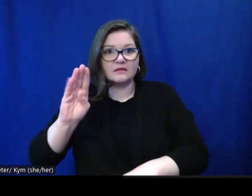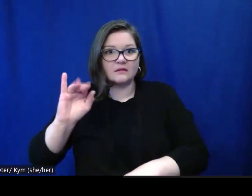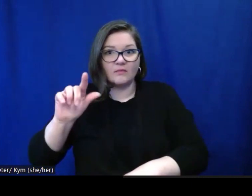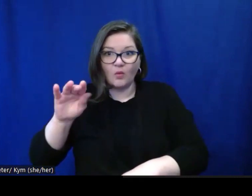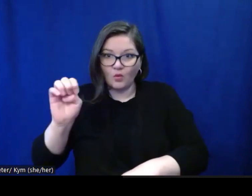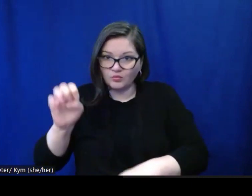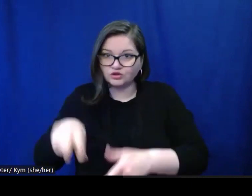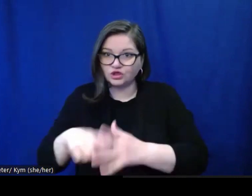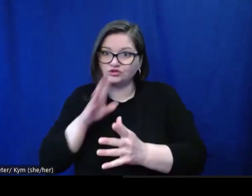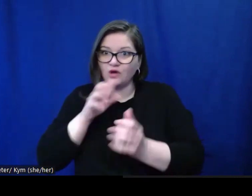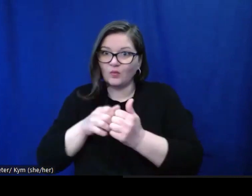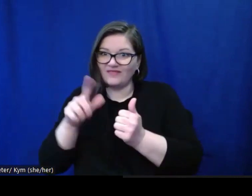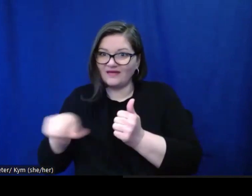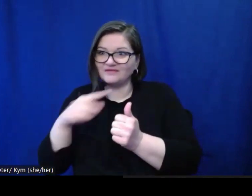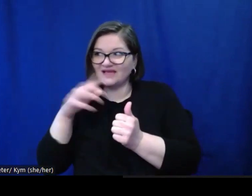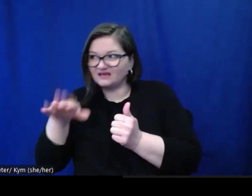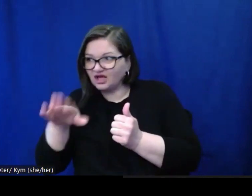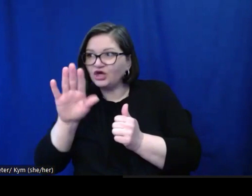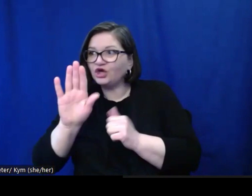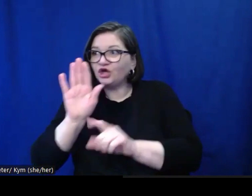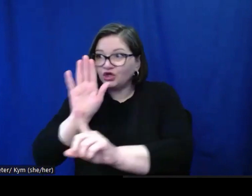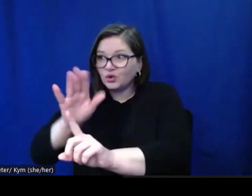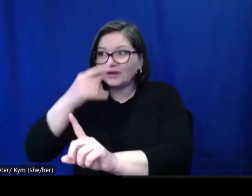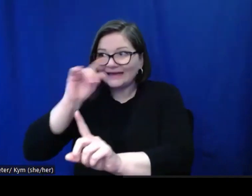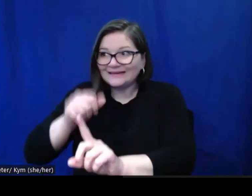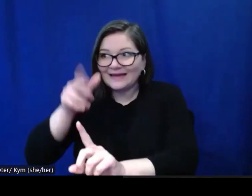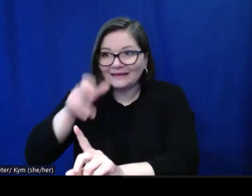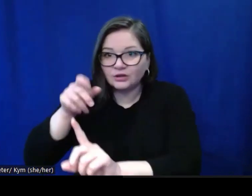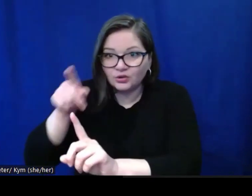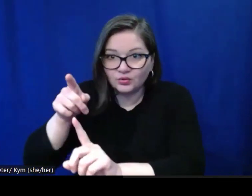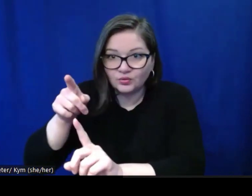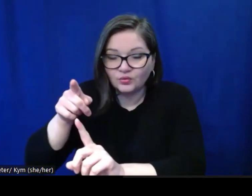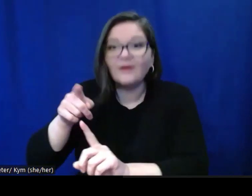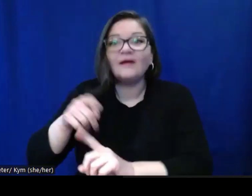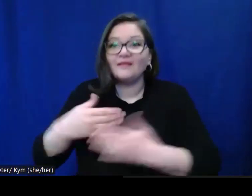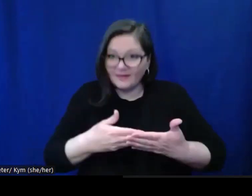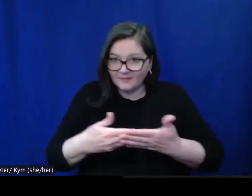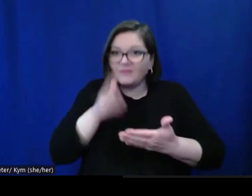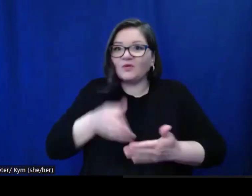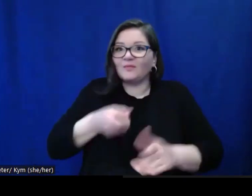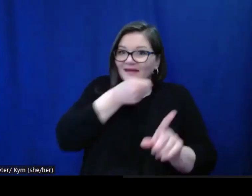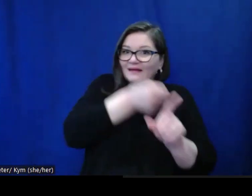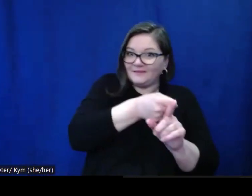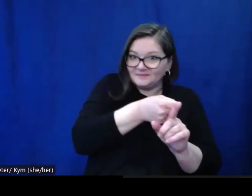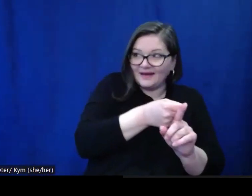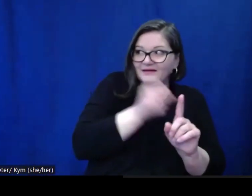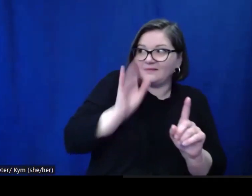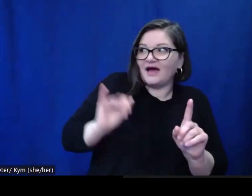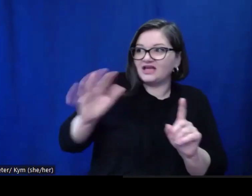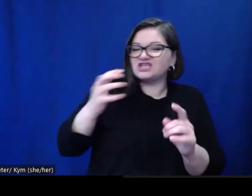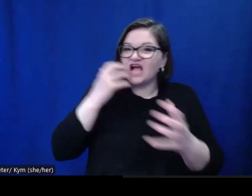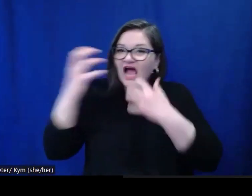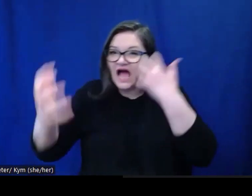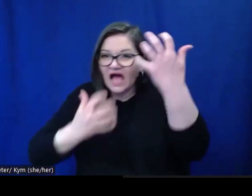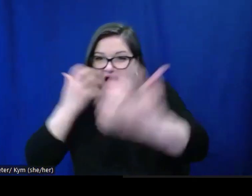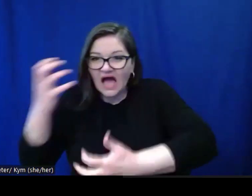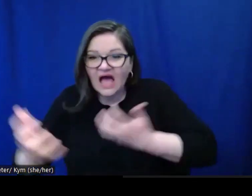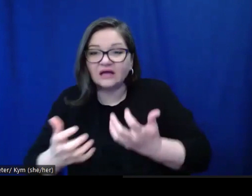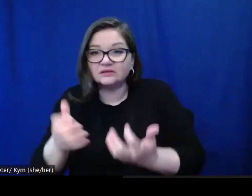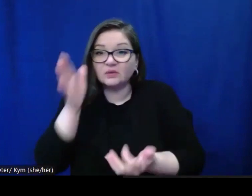their child can hear them, that the baby is impacted by the yelling and the